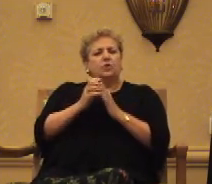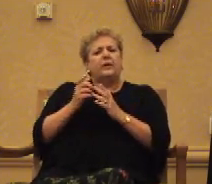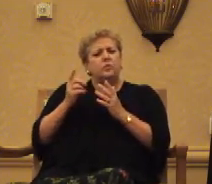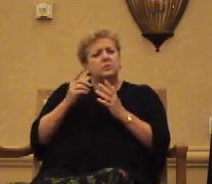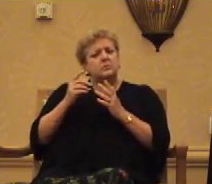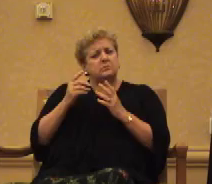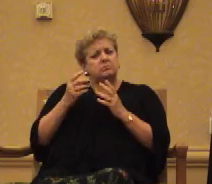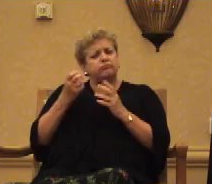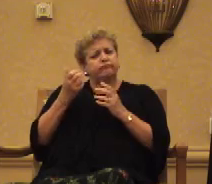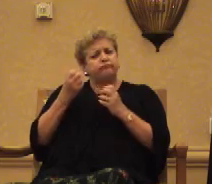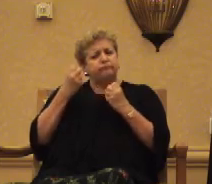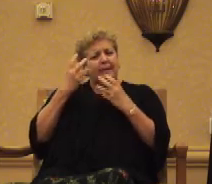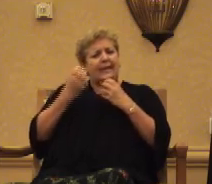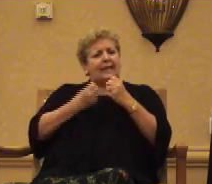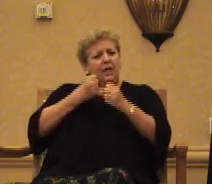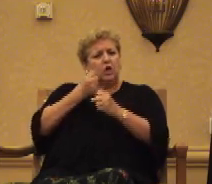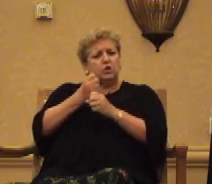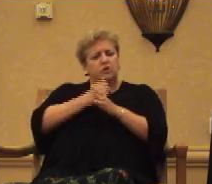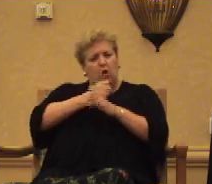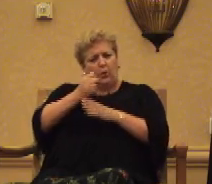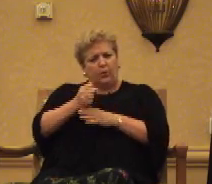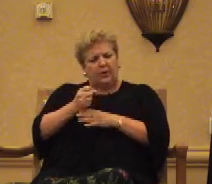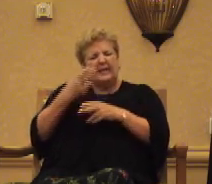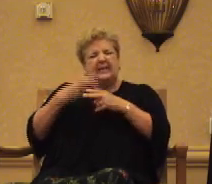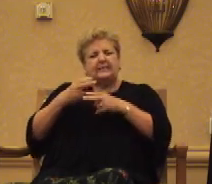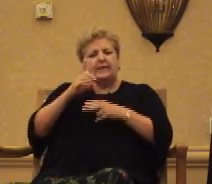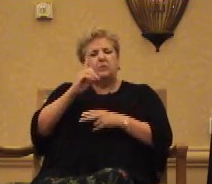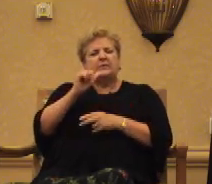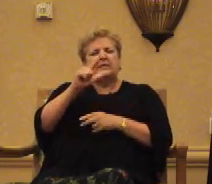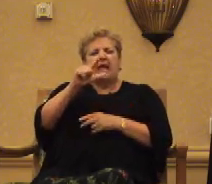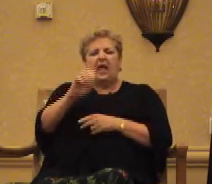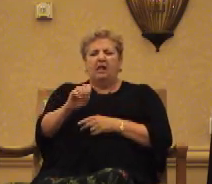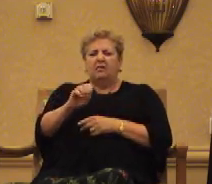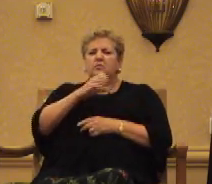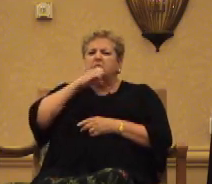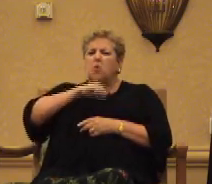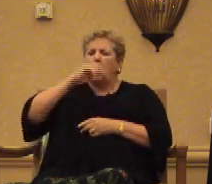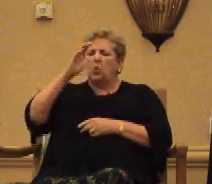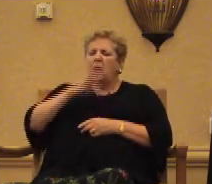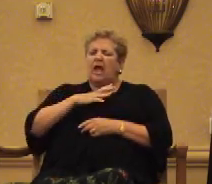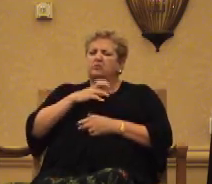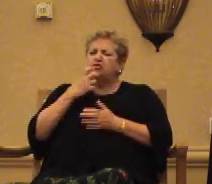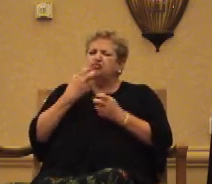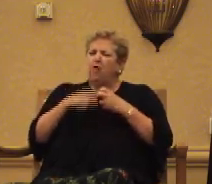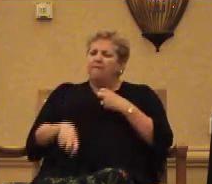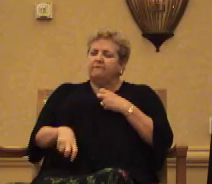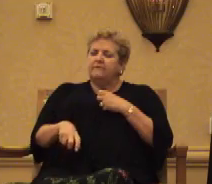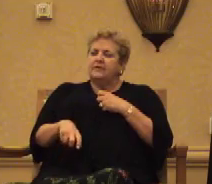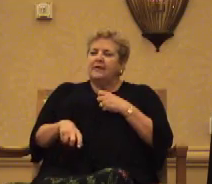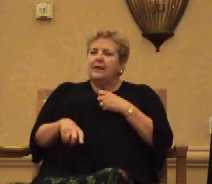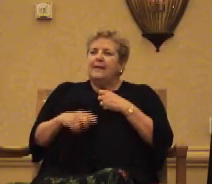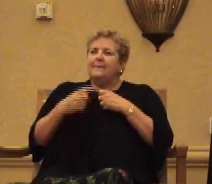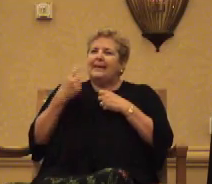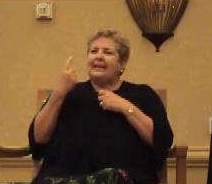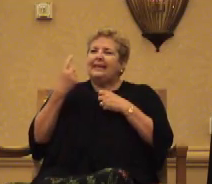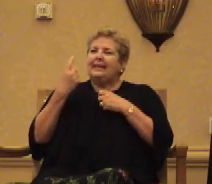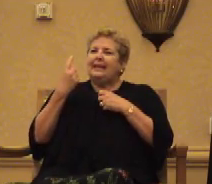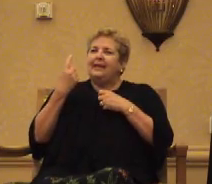of sobriety named Dale. Dale was a gruff old guy, but I really liked him. He always said something that would really get me at meetings and